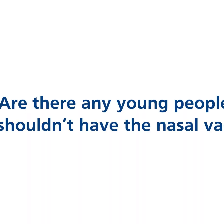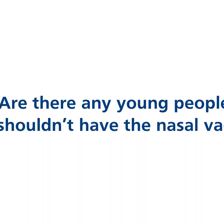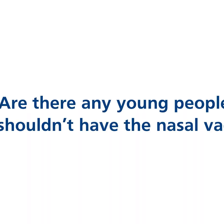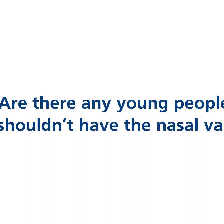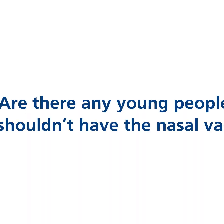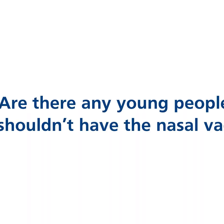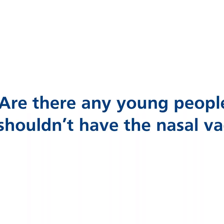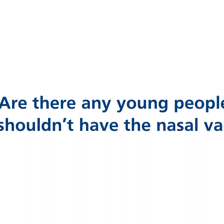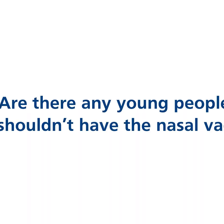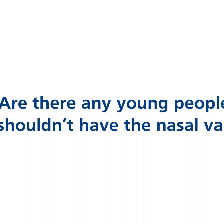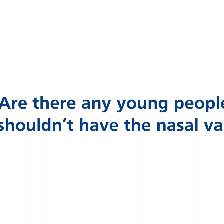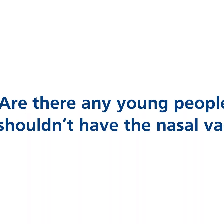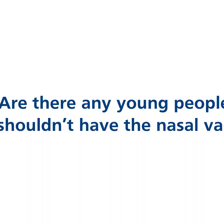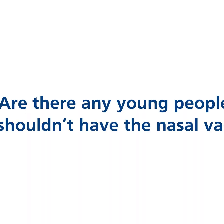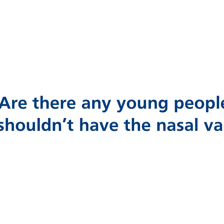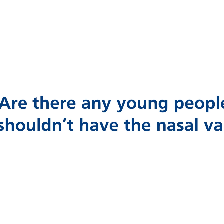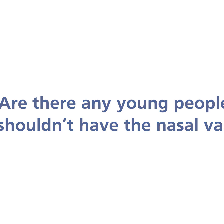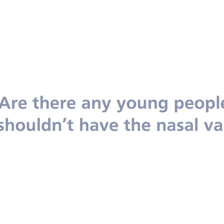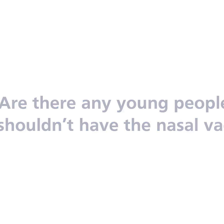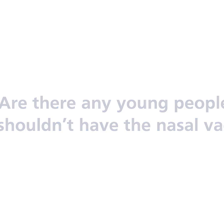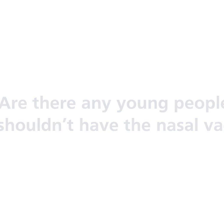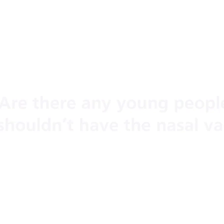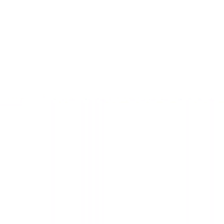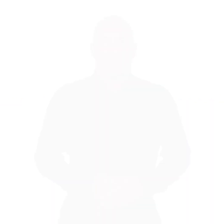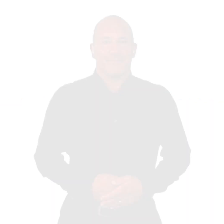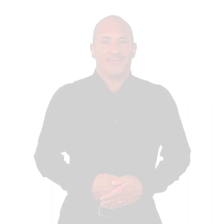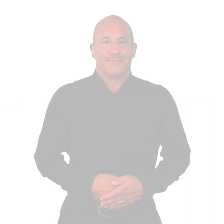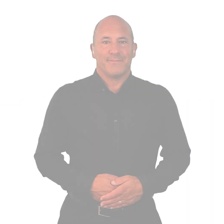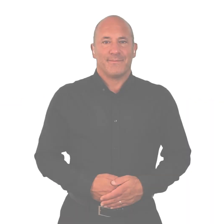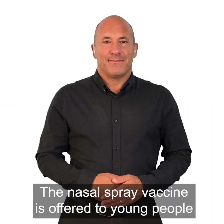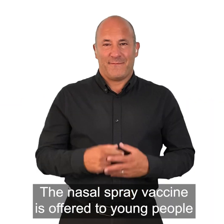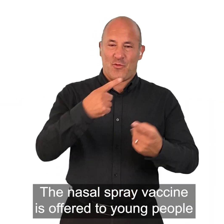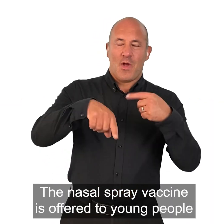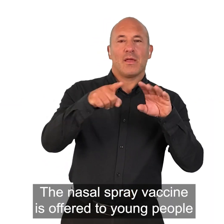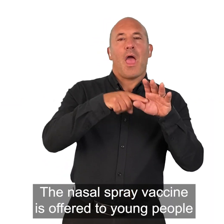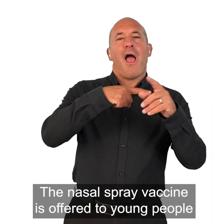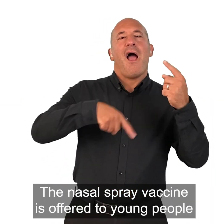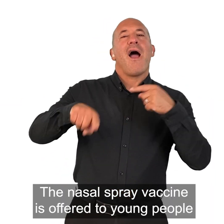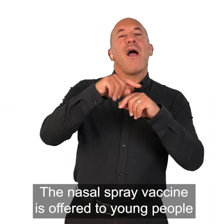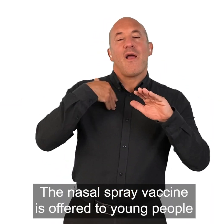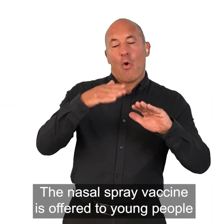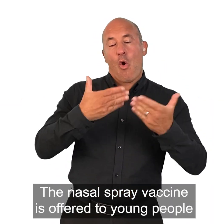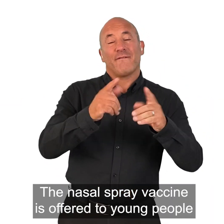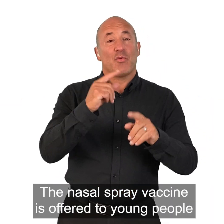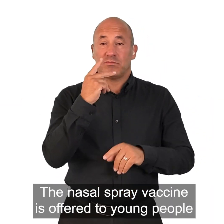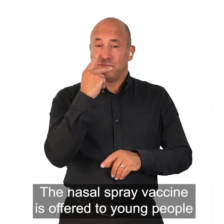Are there any young people who shouldn't have the nasal vaccine? The nasal spray vaccine is offered to young